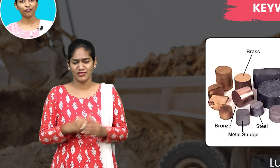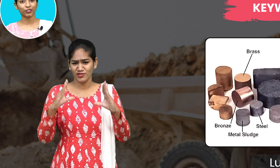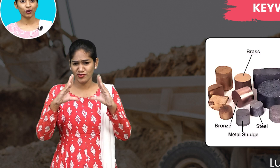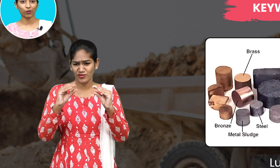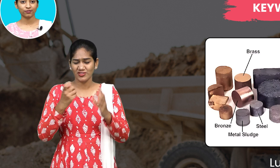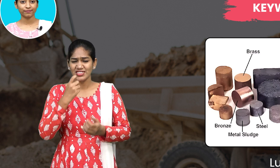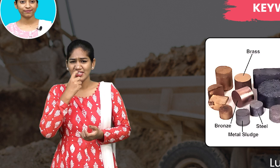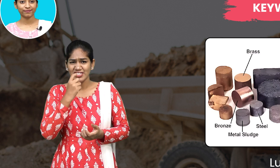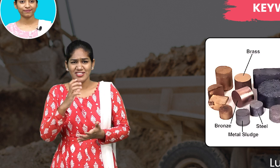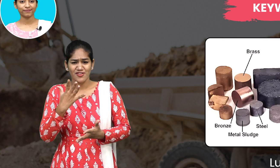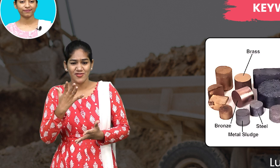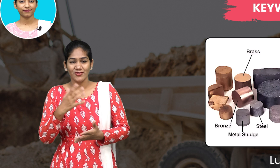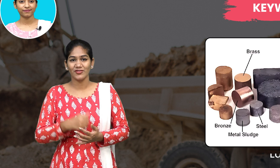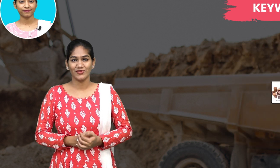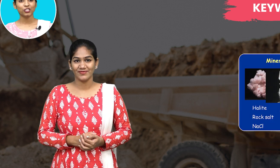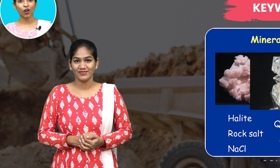soft glow.